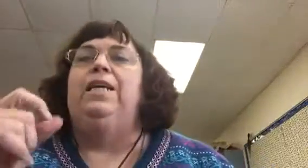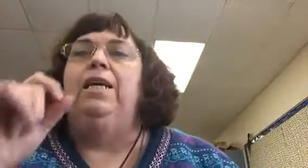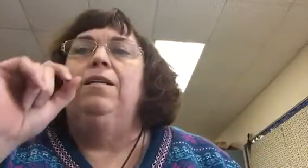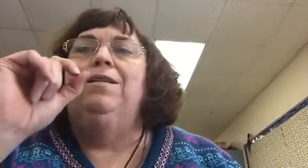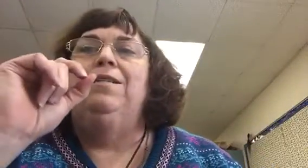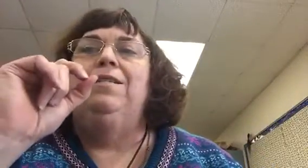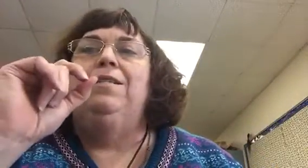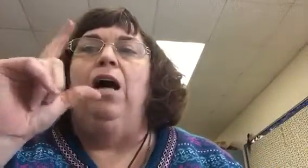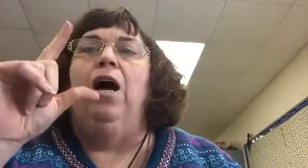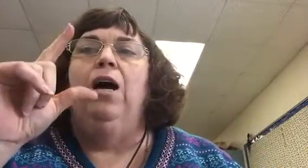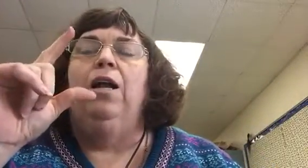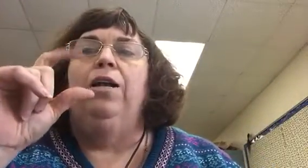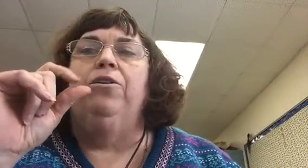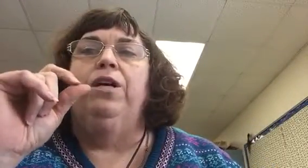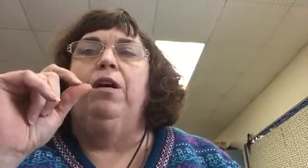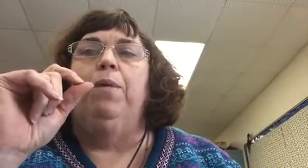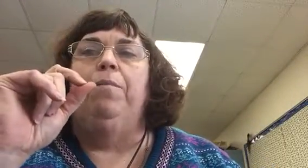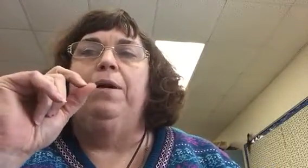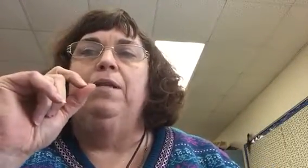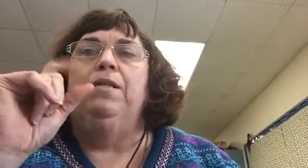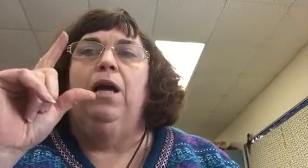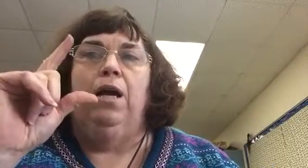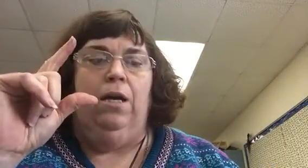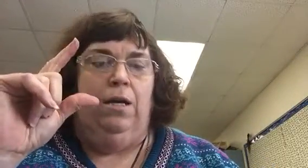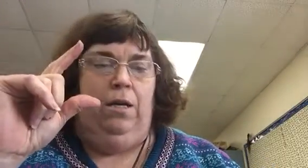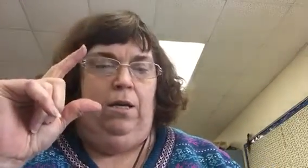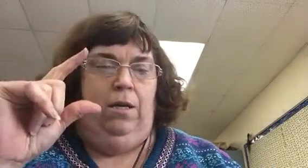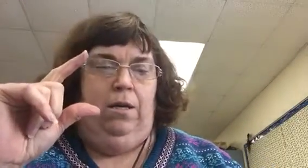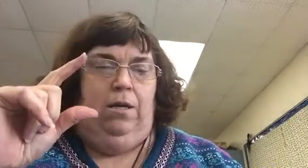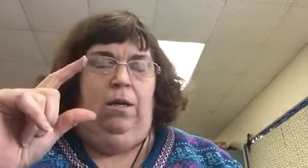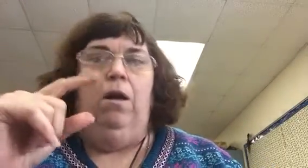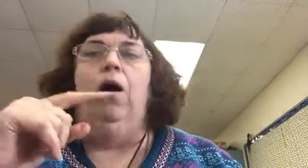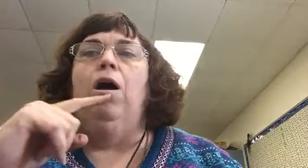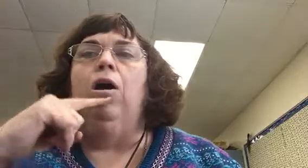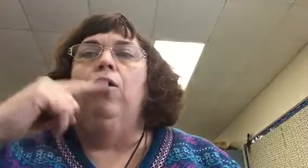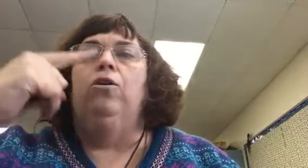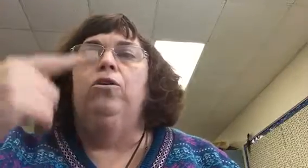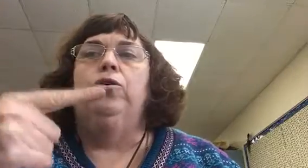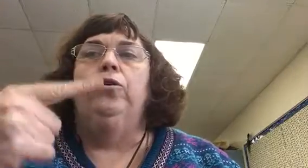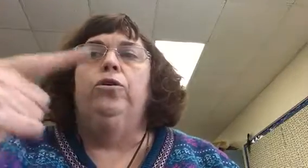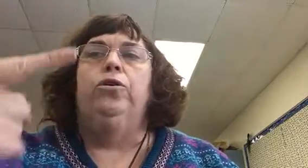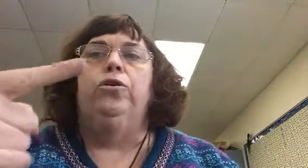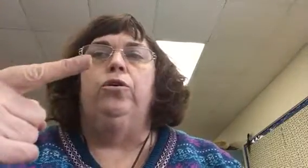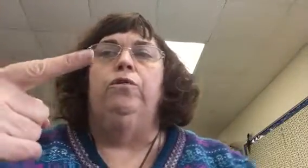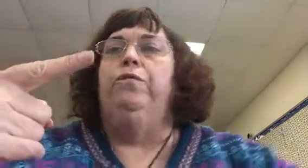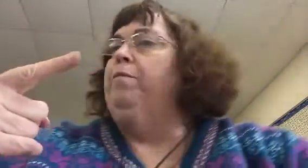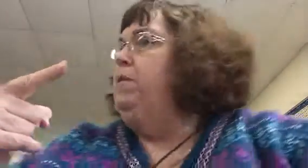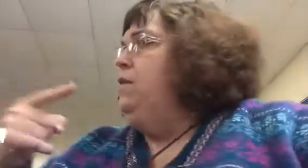T, T, like your tongue popping. T. R, from the